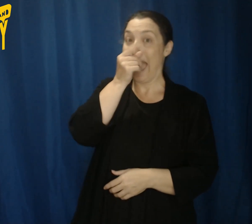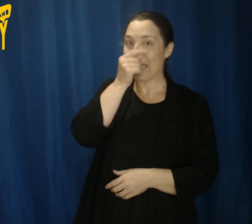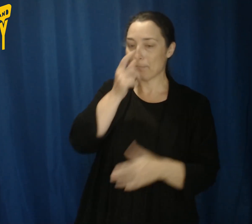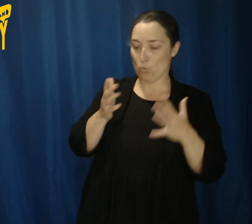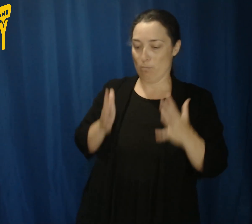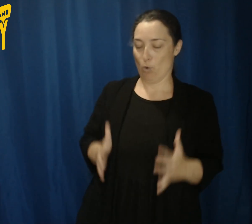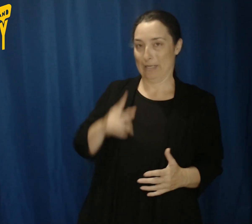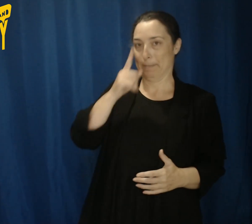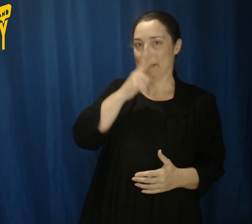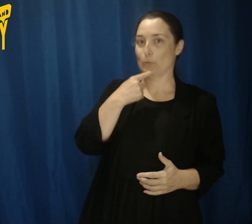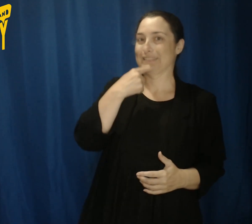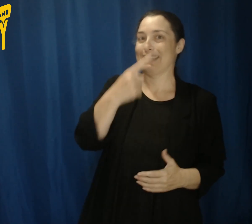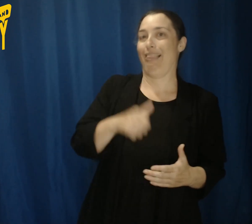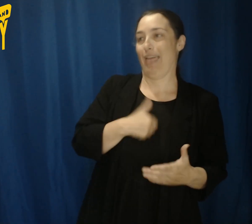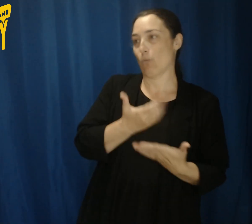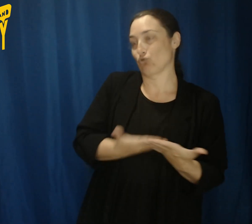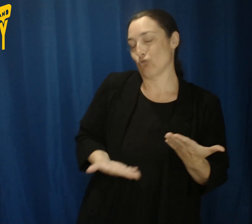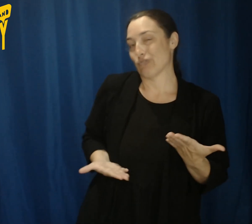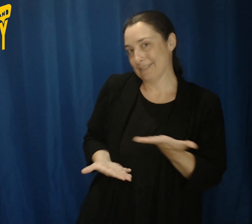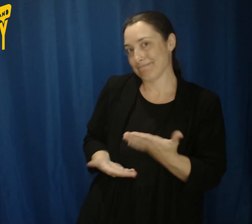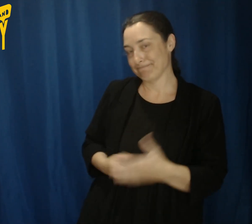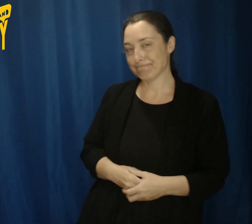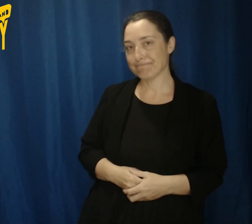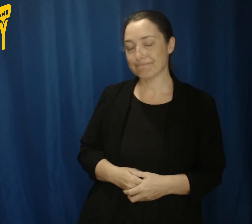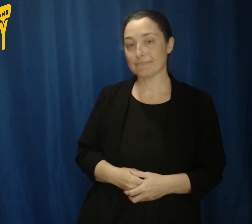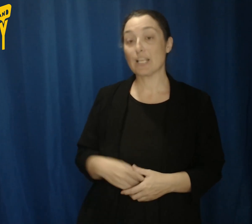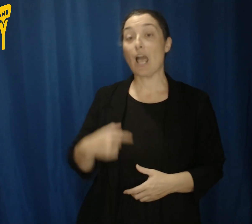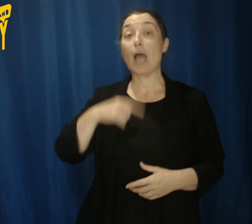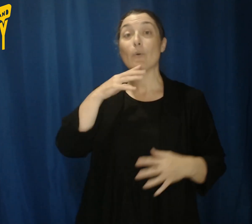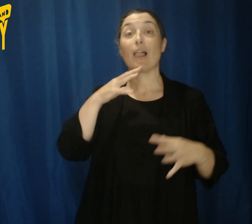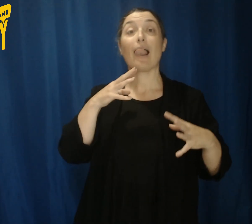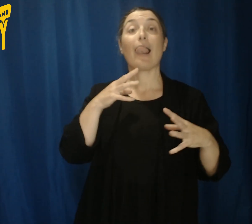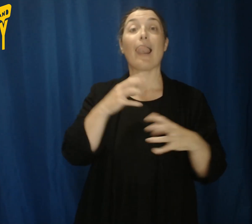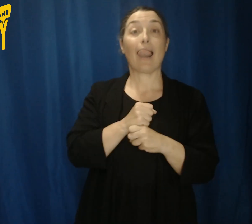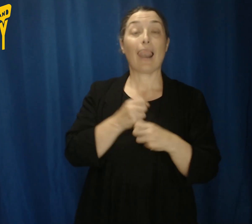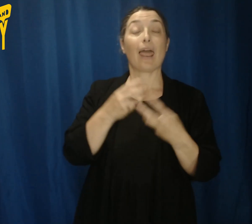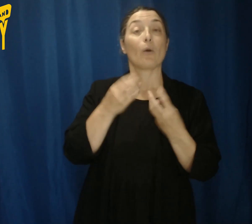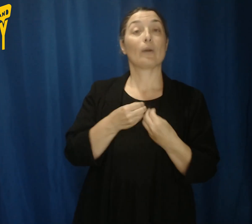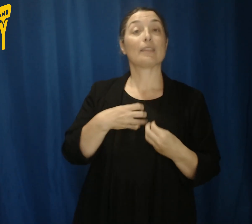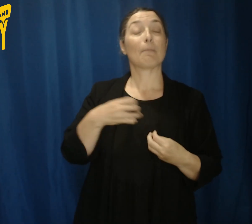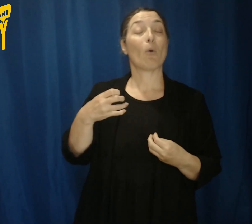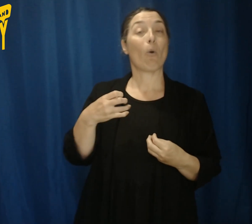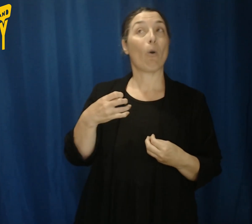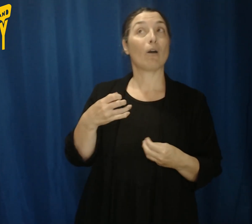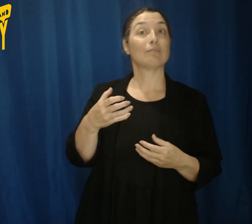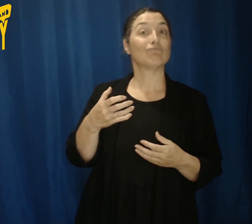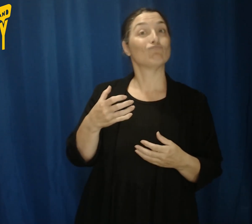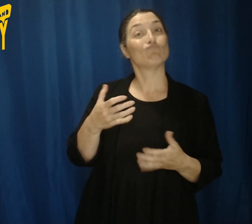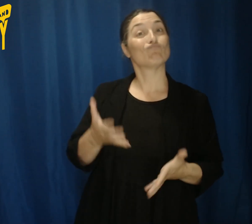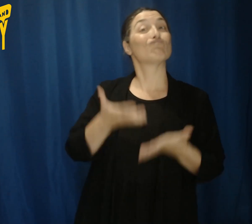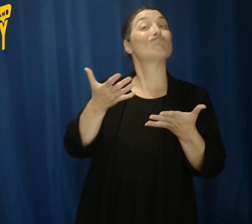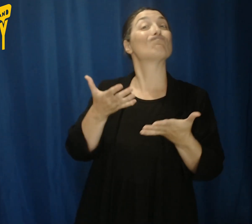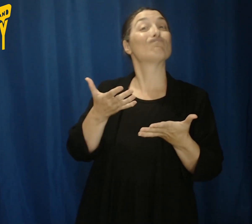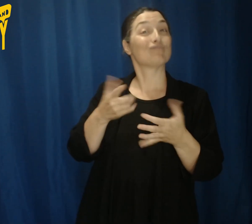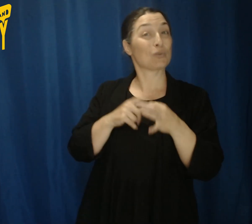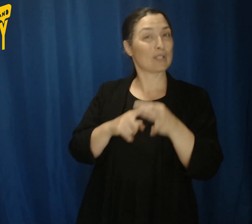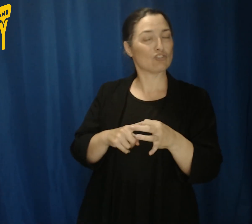stories. Yeah. I am going to finish on a light-hearted note and ask you where the best iced latte